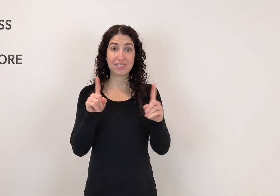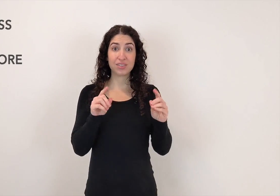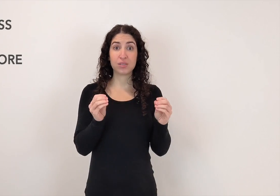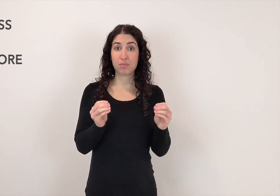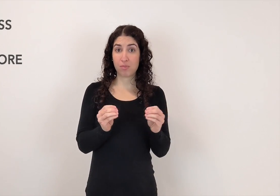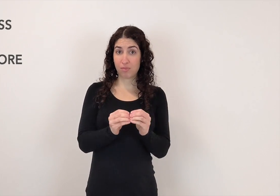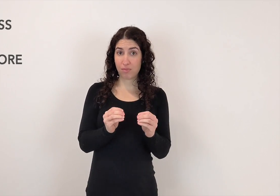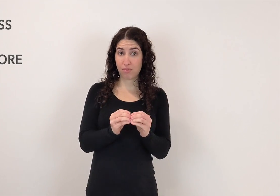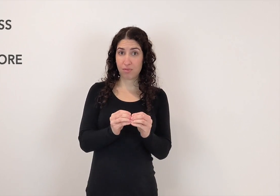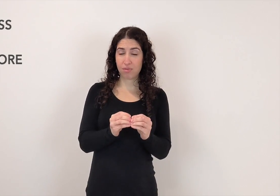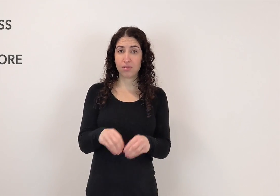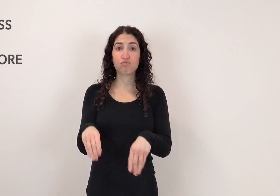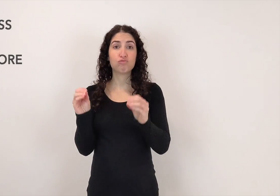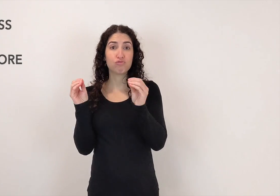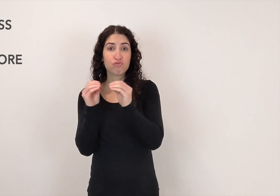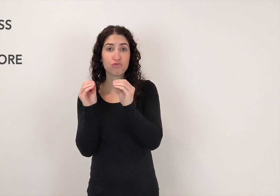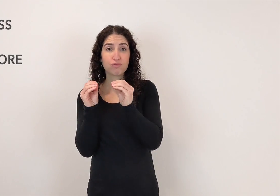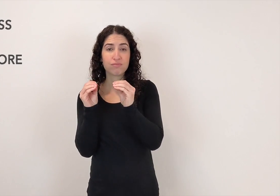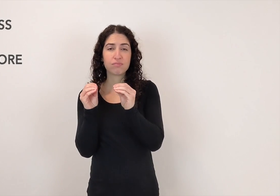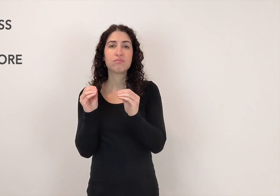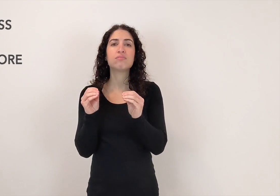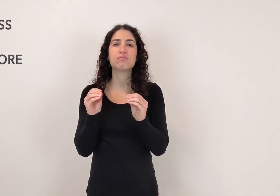The difference, more, kiss.